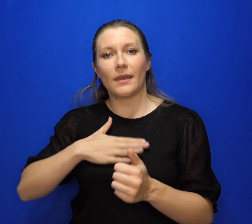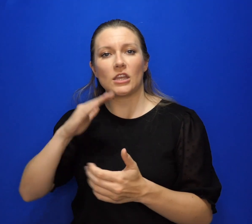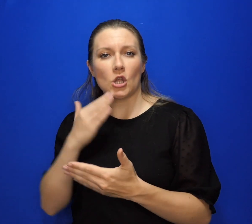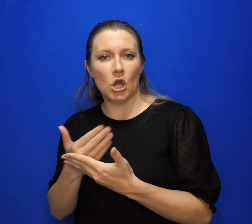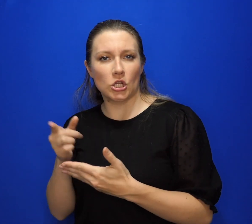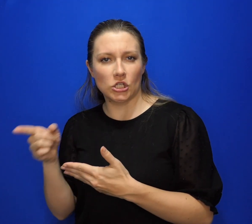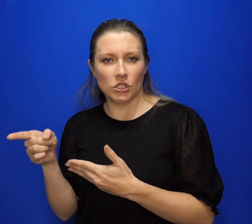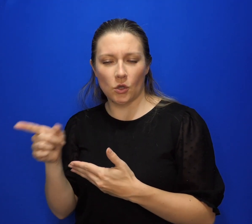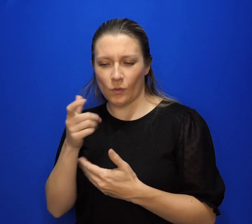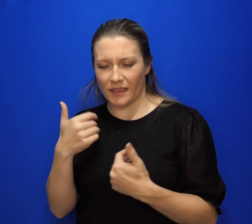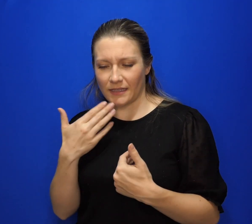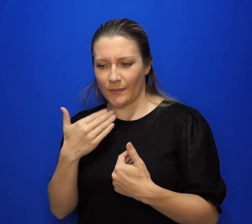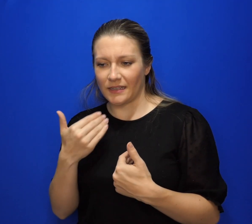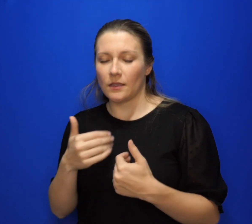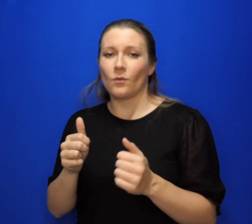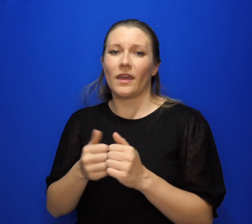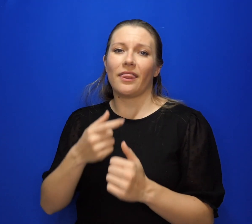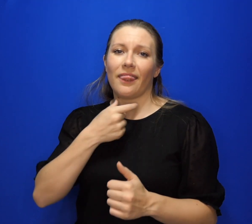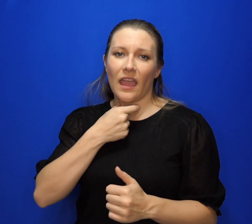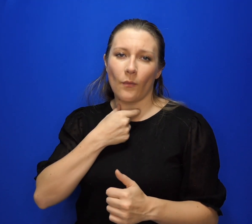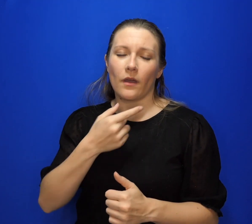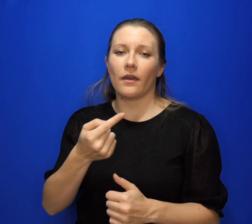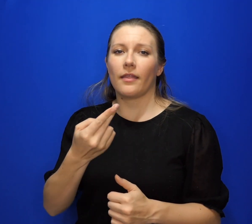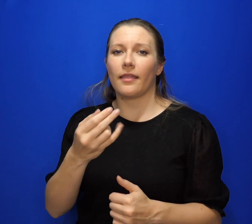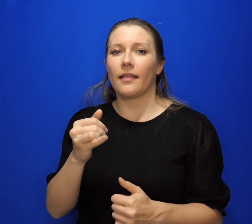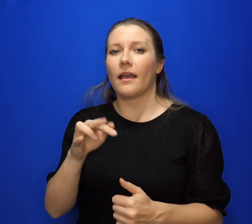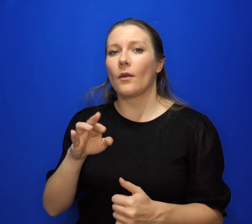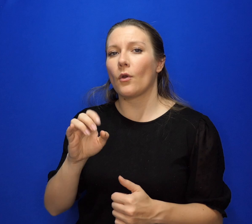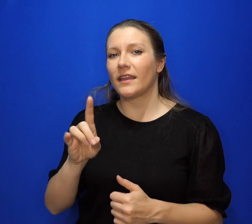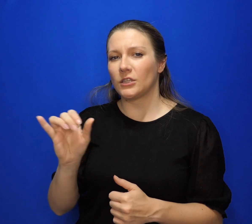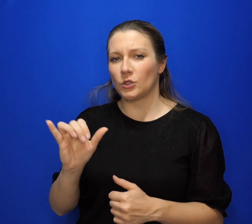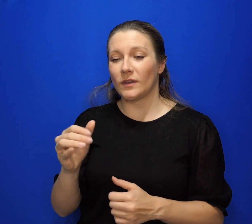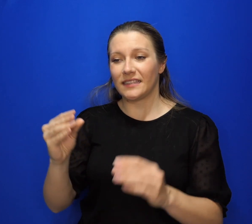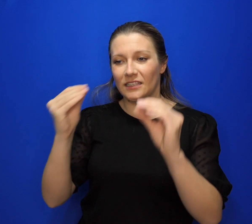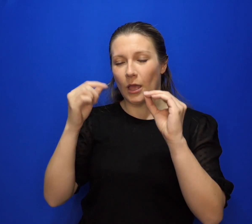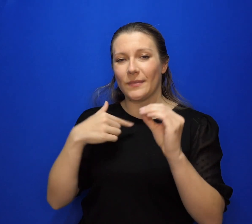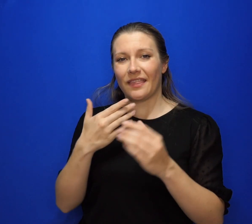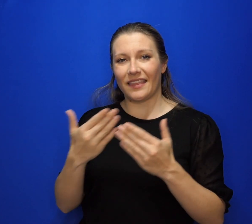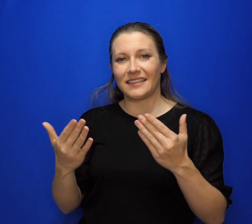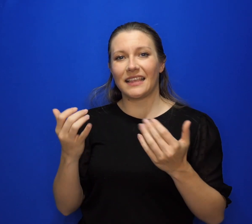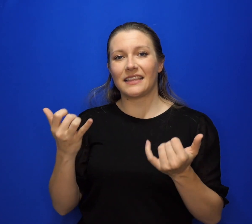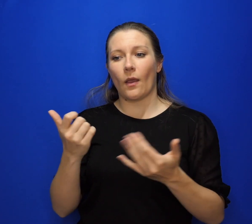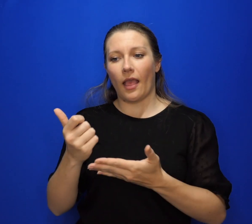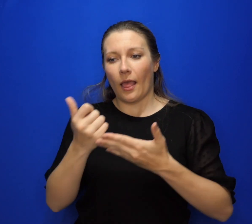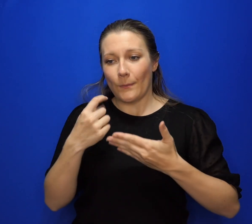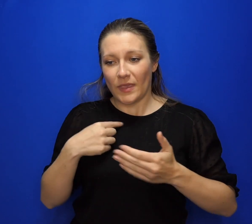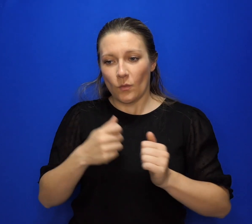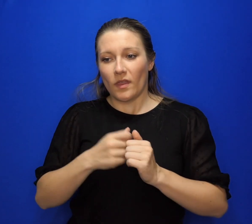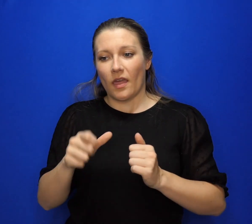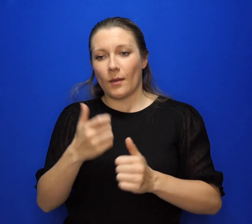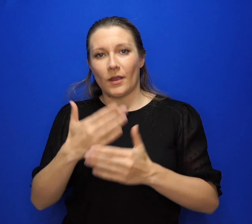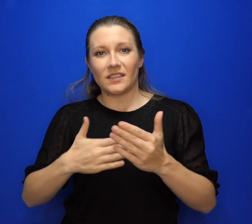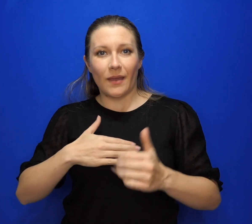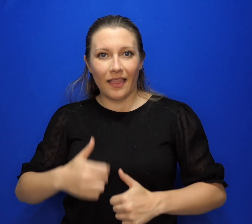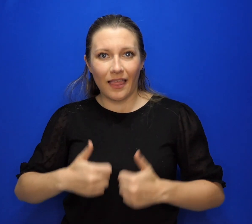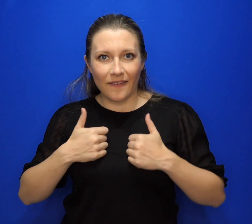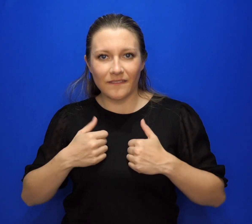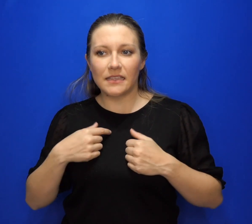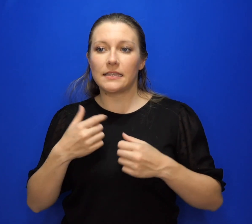taught me stuff that has helped me in other parts of my life. It's helped me advocate for myself. It's helped me help my mom.